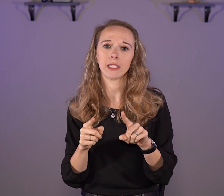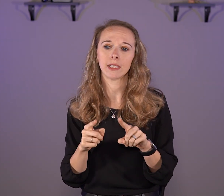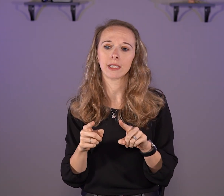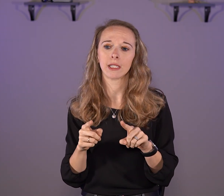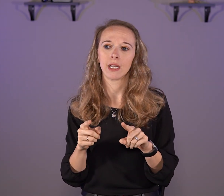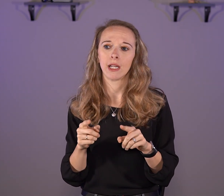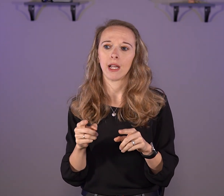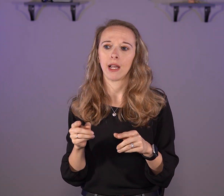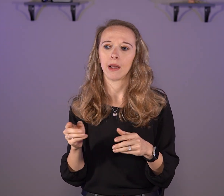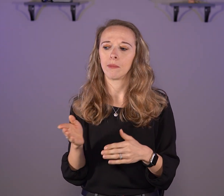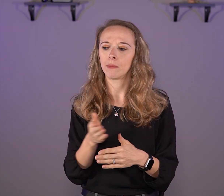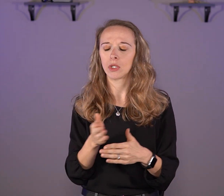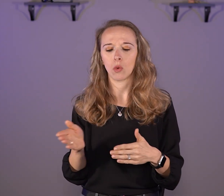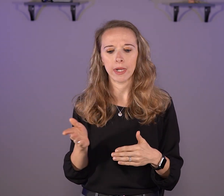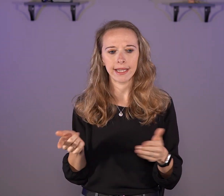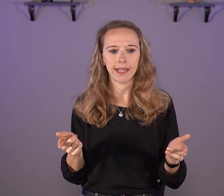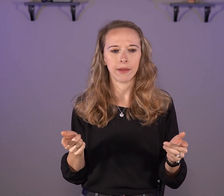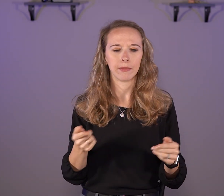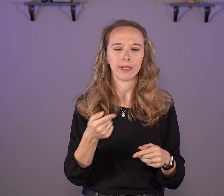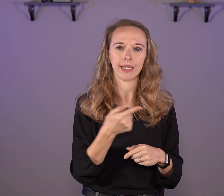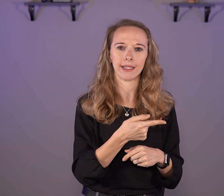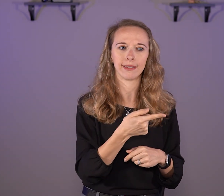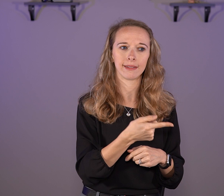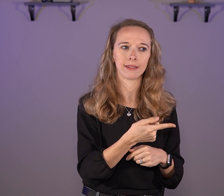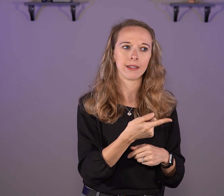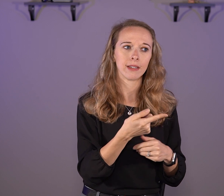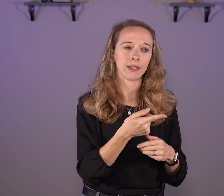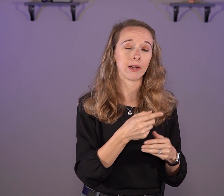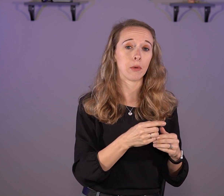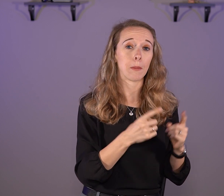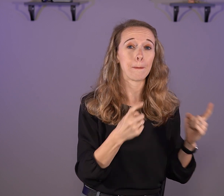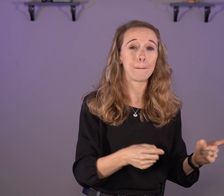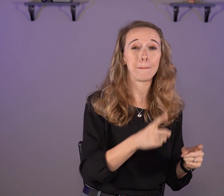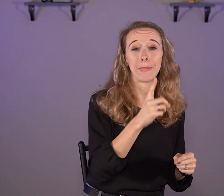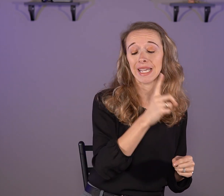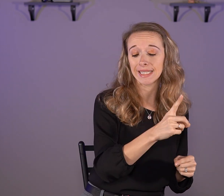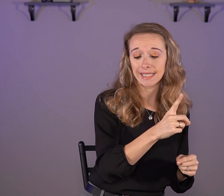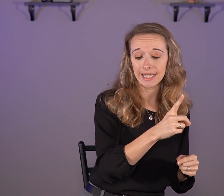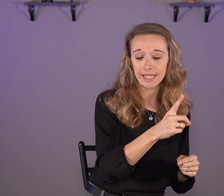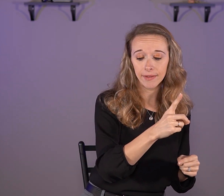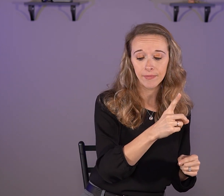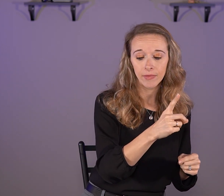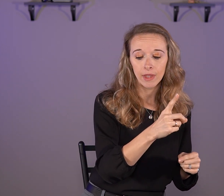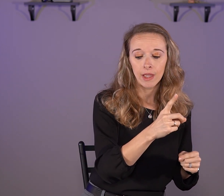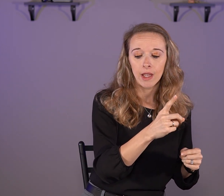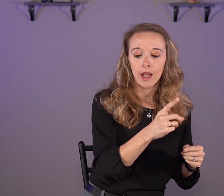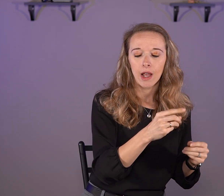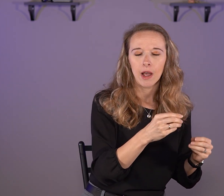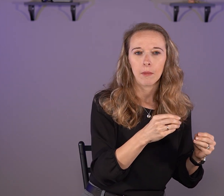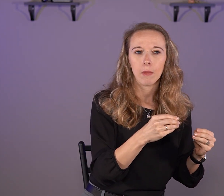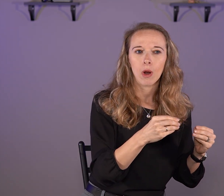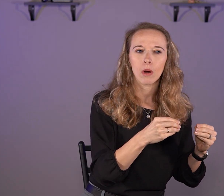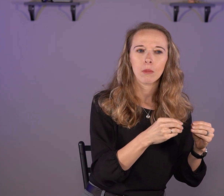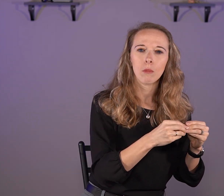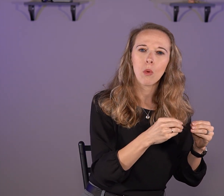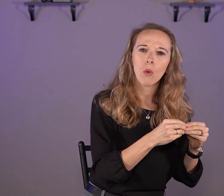difference between them is, big D are